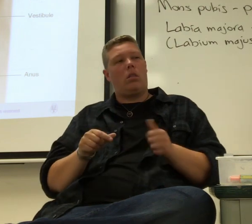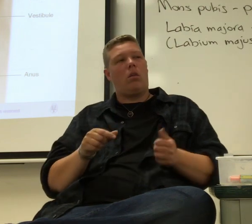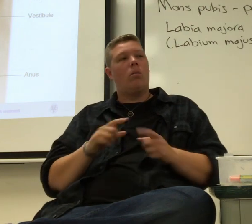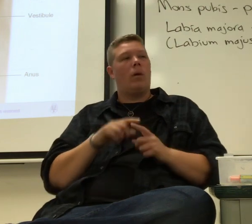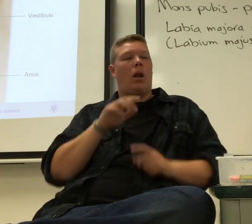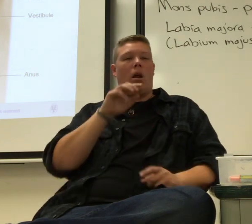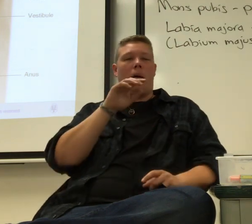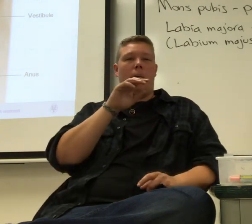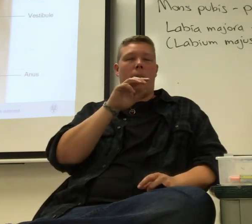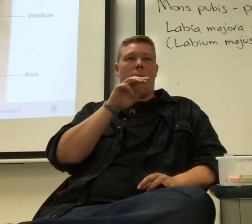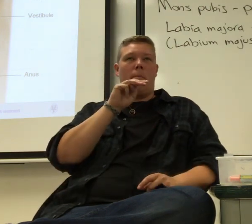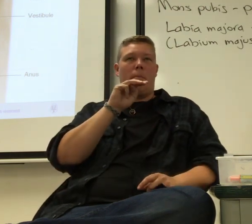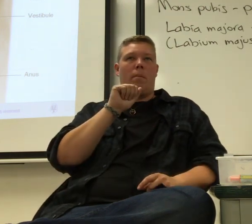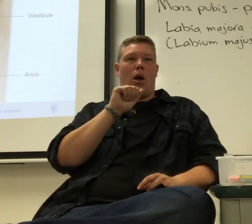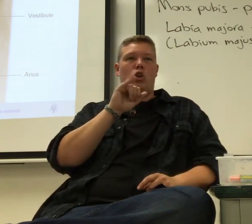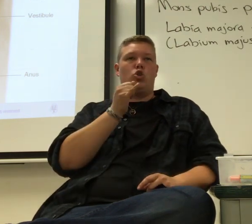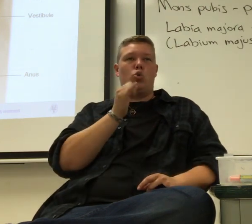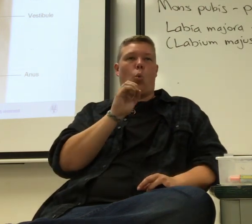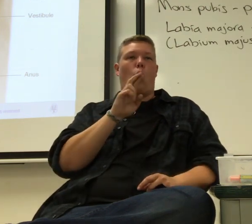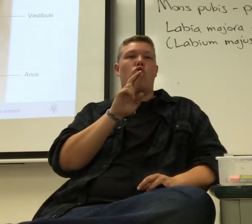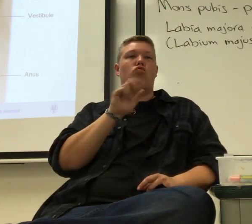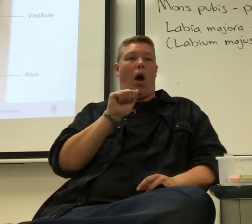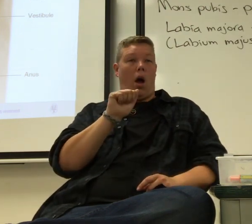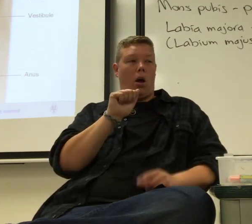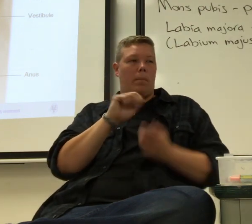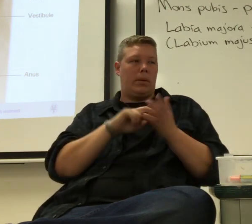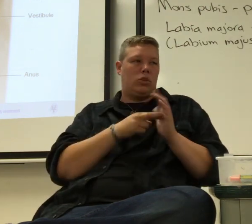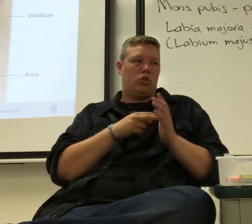Skin with hair follicles.